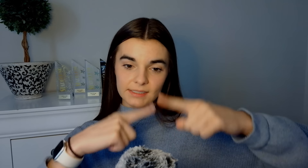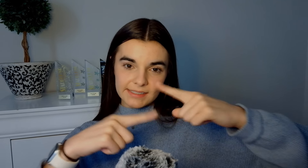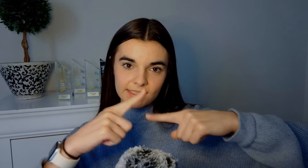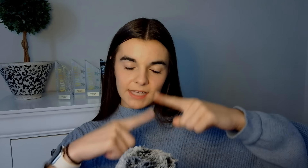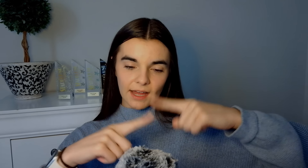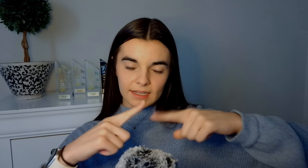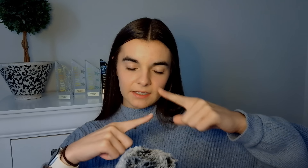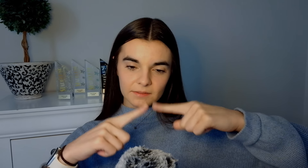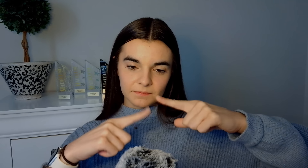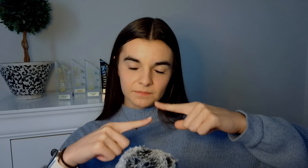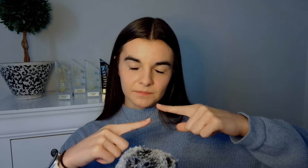Sign.